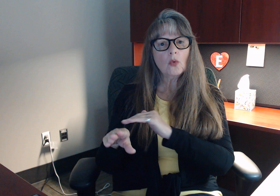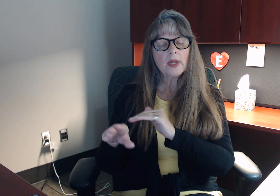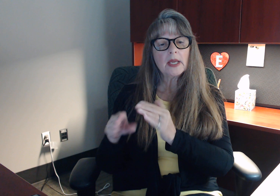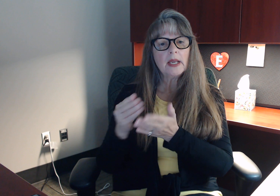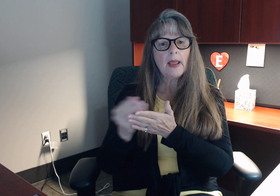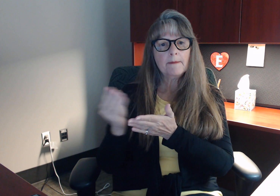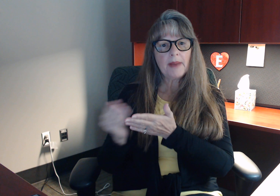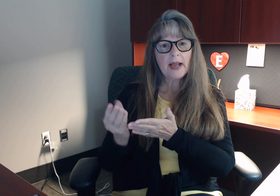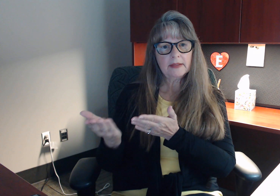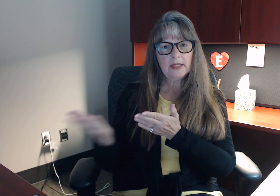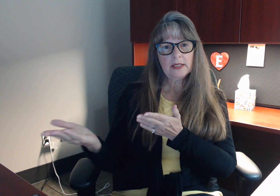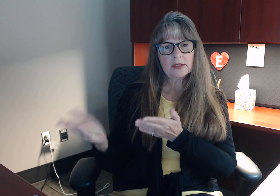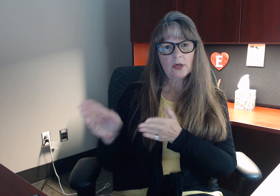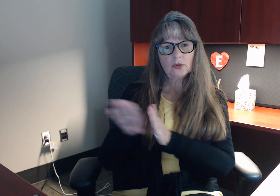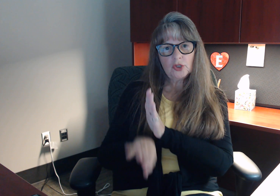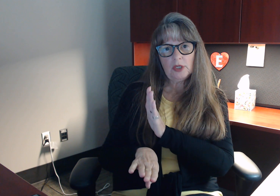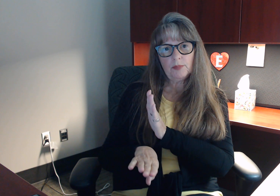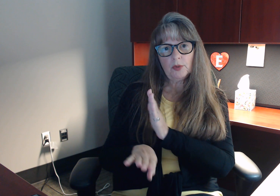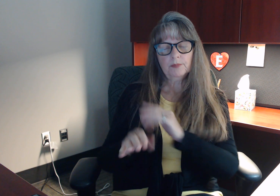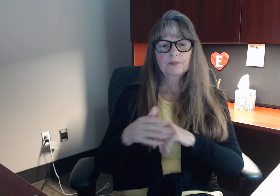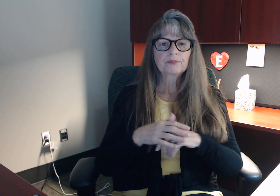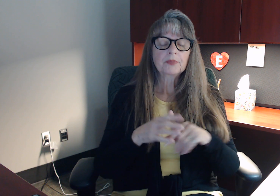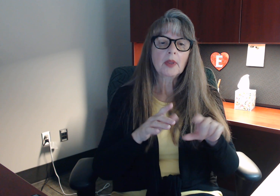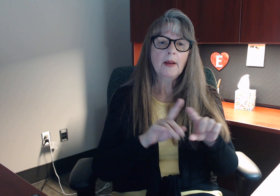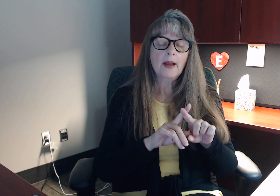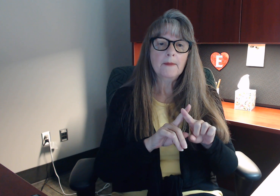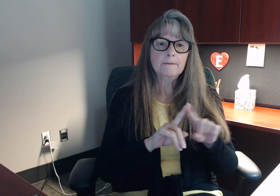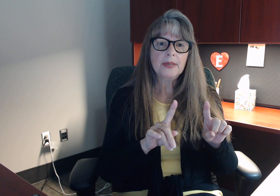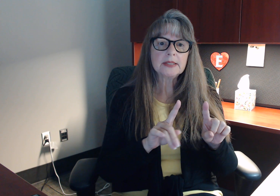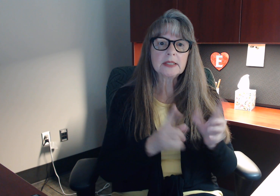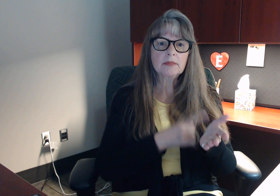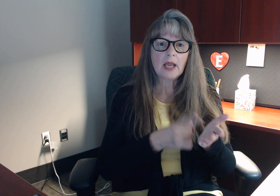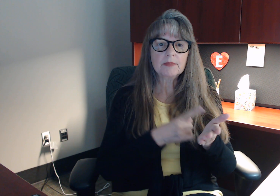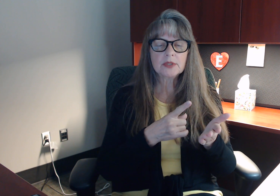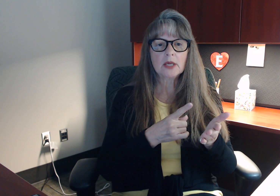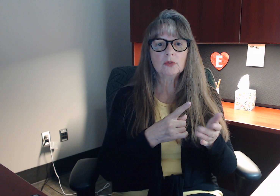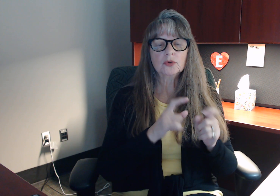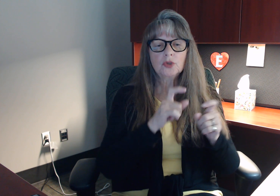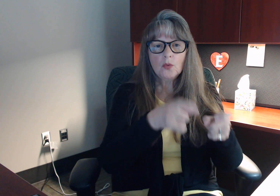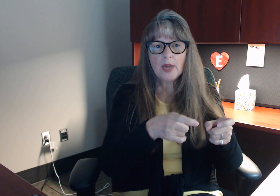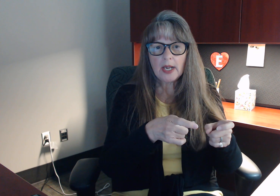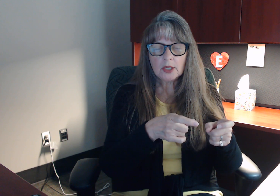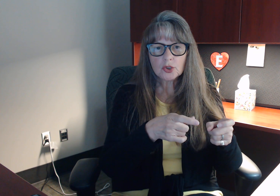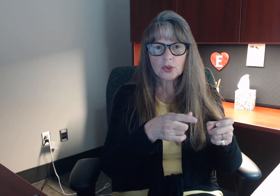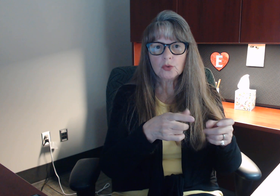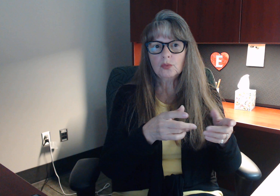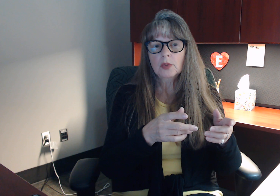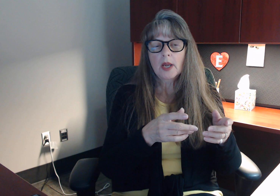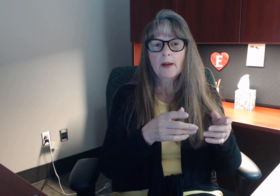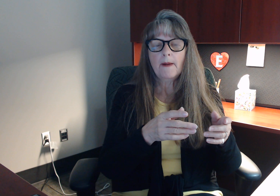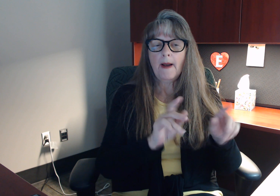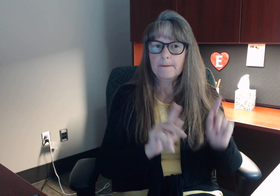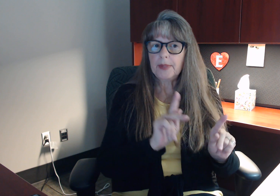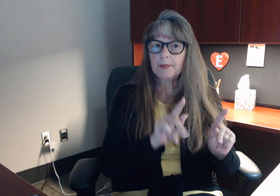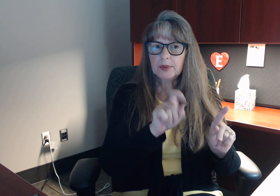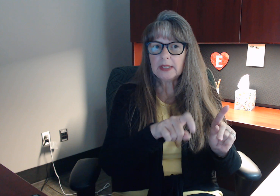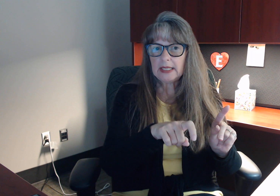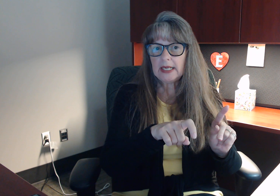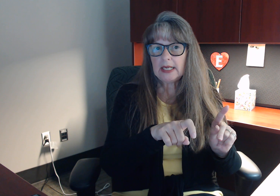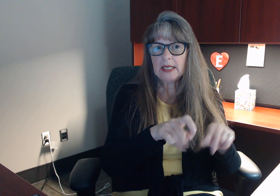in and buy things that are cheaper. But sometimes they'll donate it to people in need.